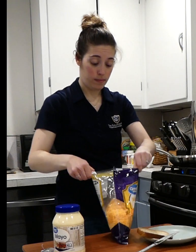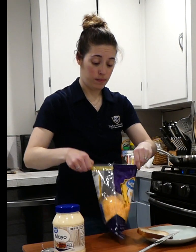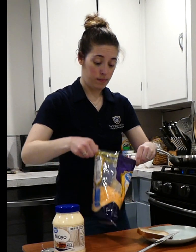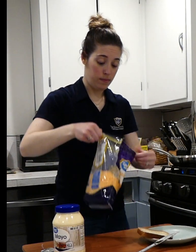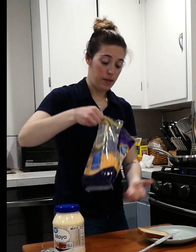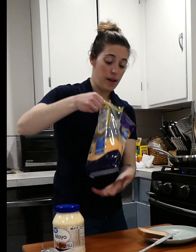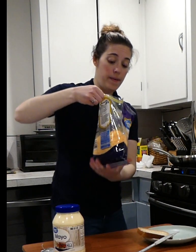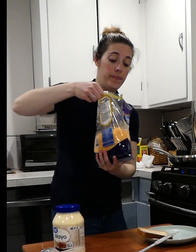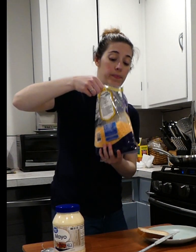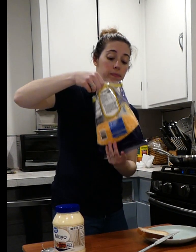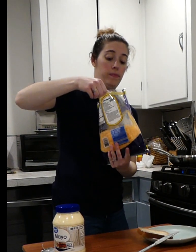Okay.